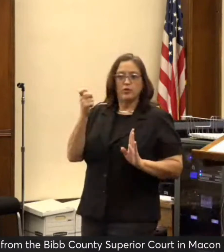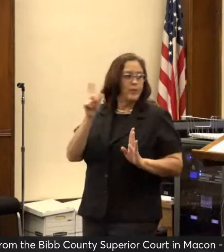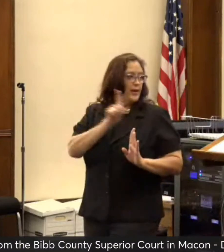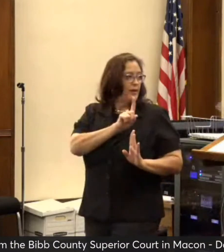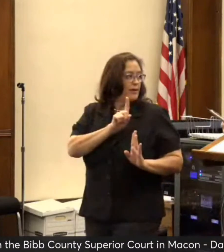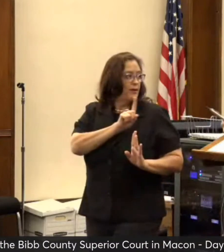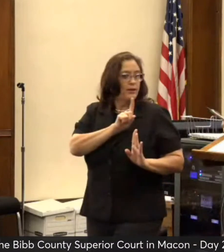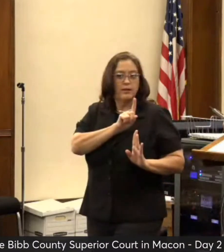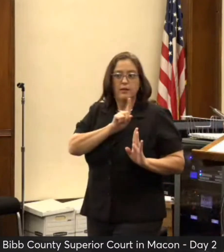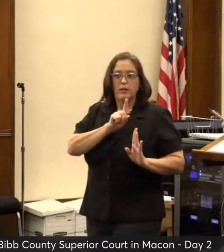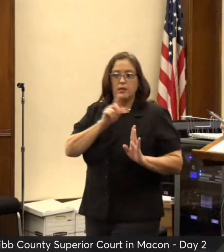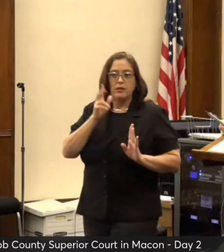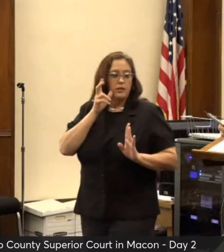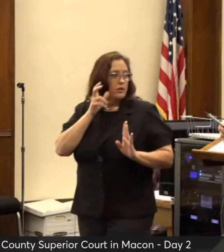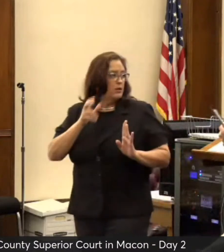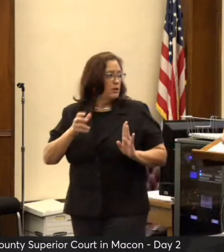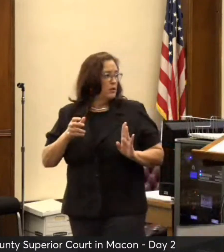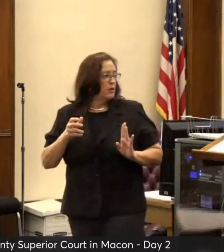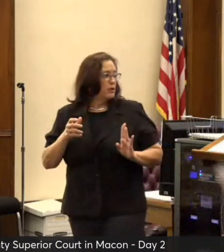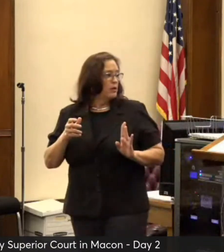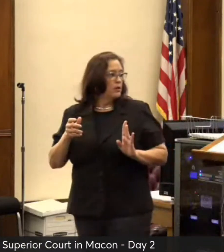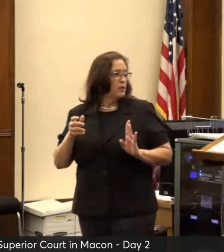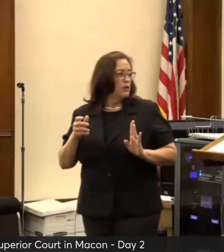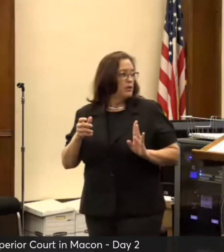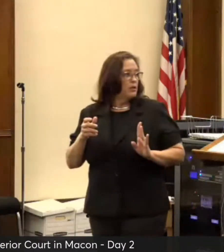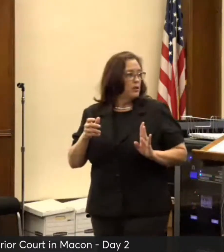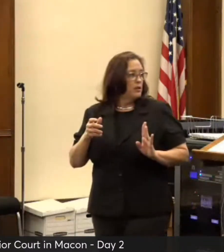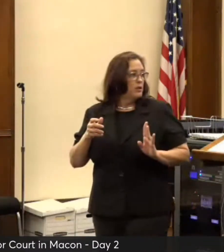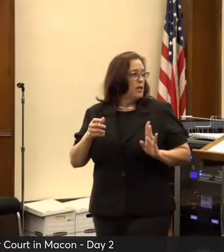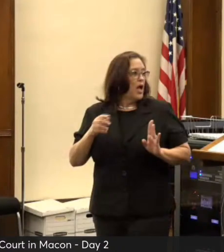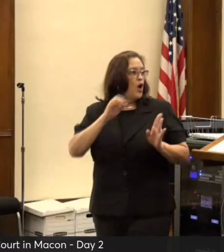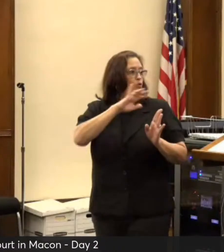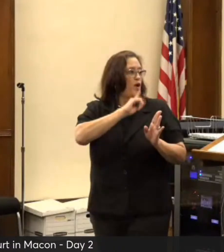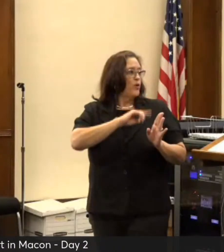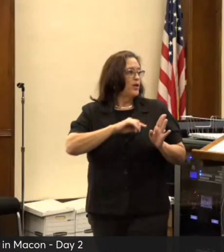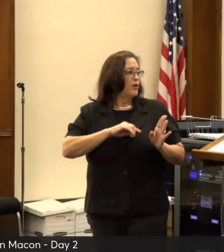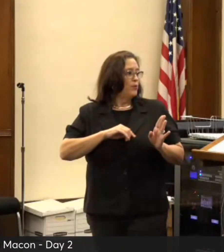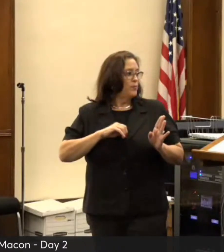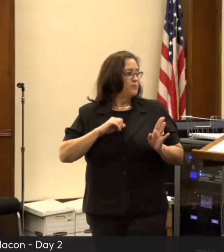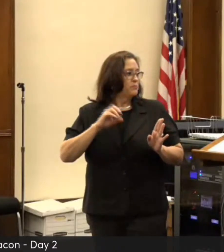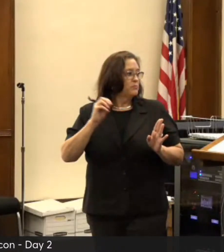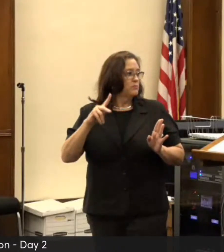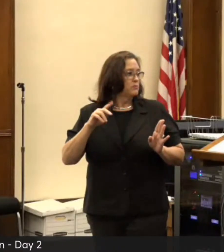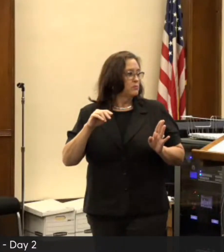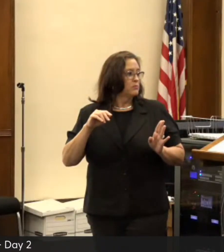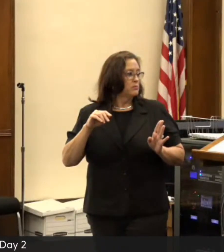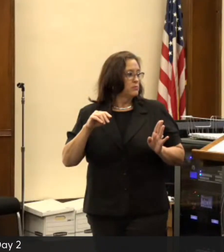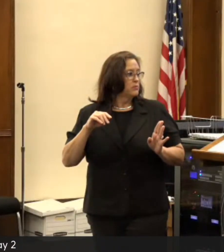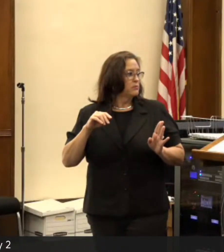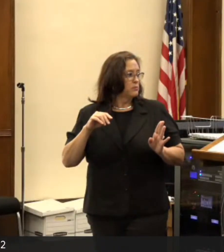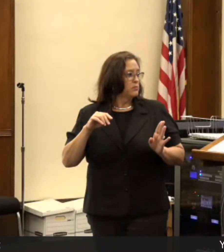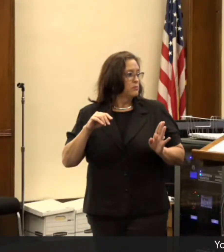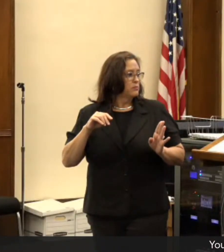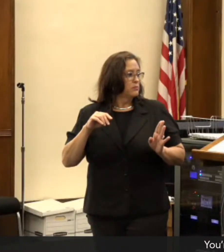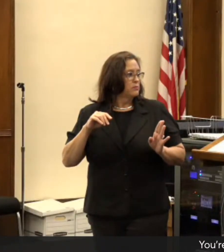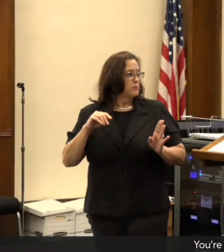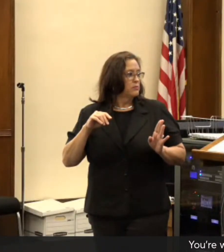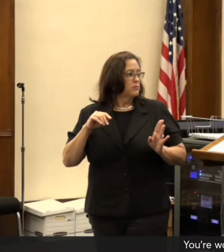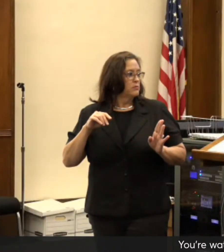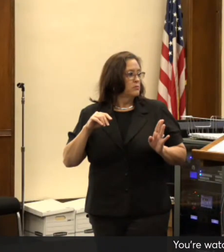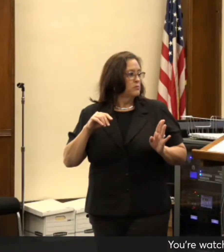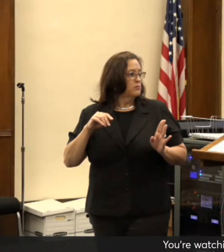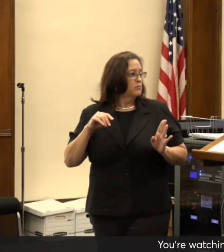move a little bit. Yes, like, just make sure you're not blocking. Closer to the, yeah. Oh, there we go. Yeah, that'll help. And